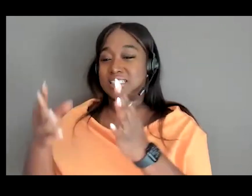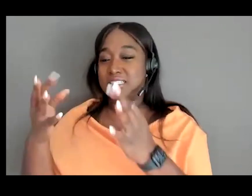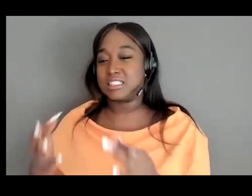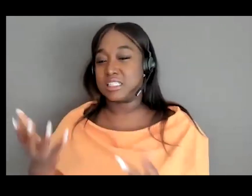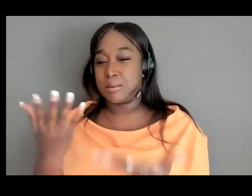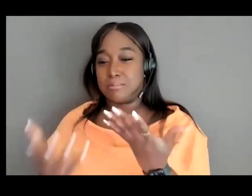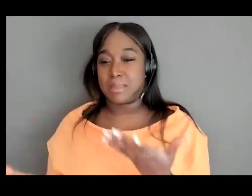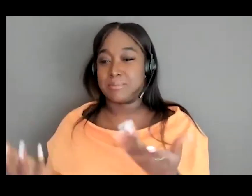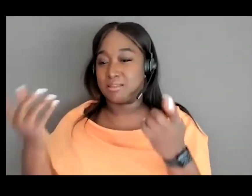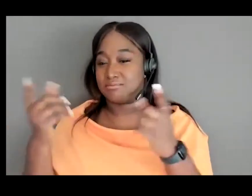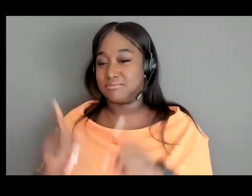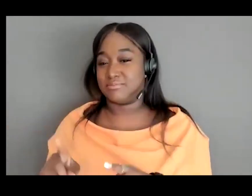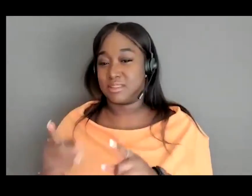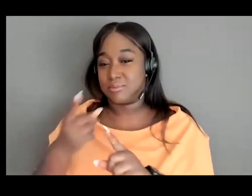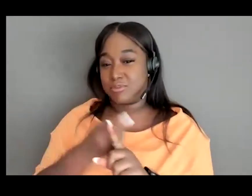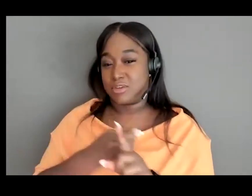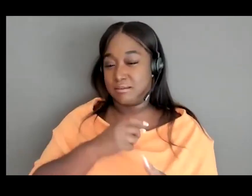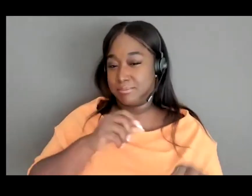made as a part of them.